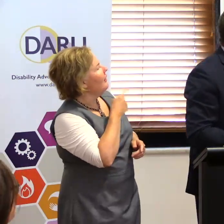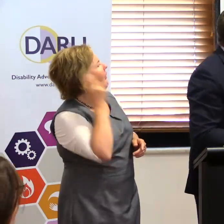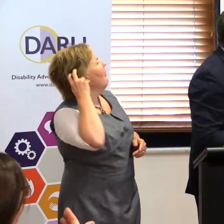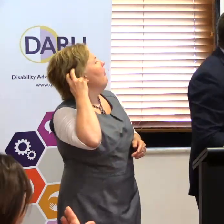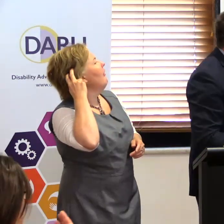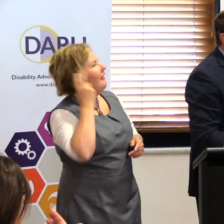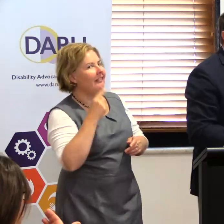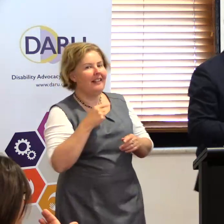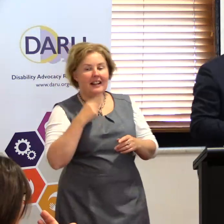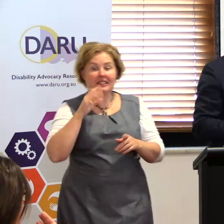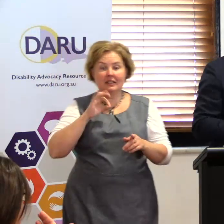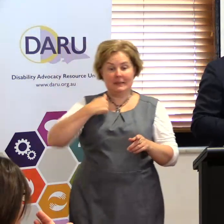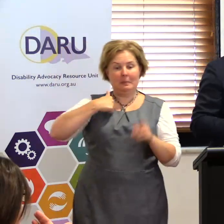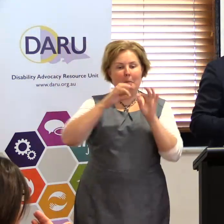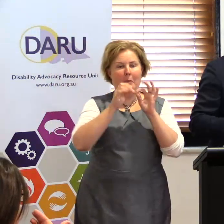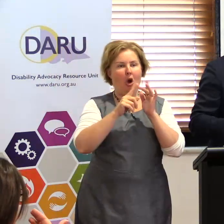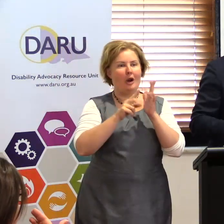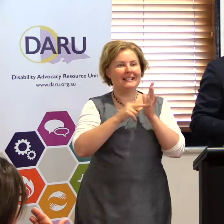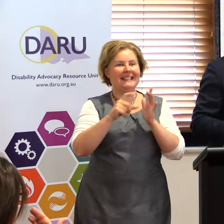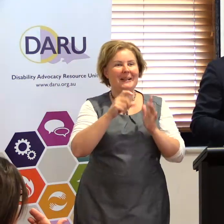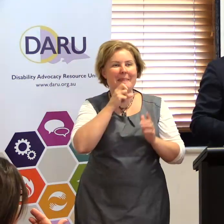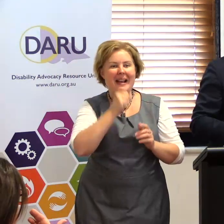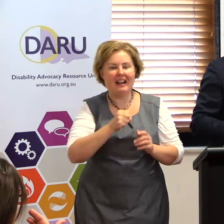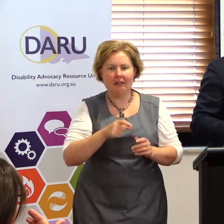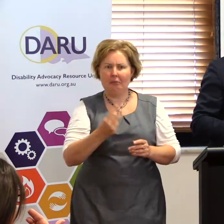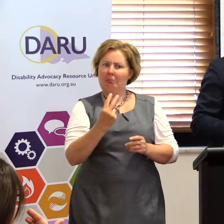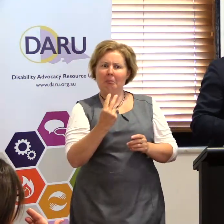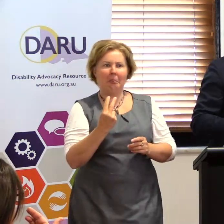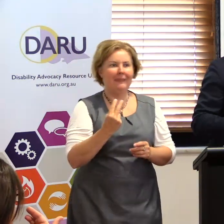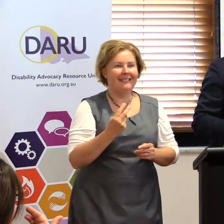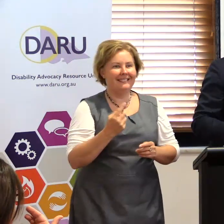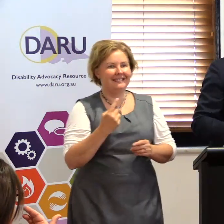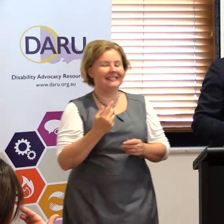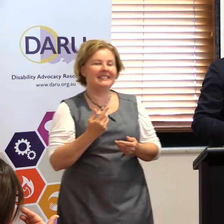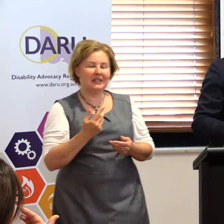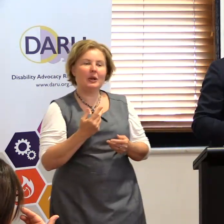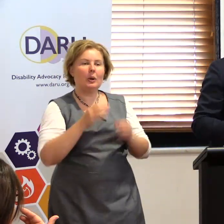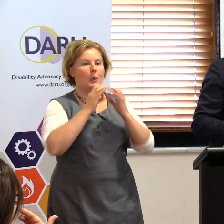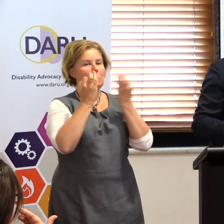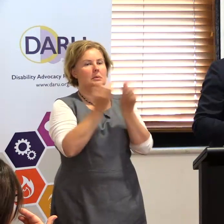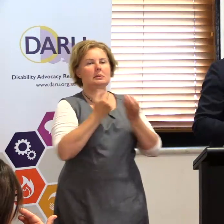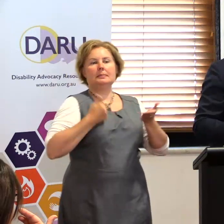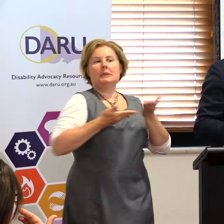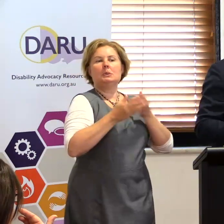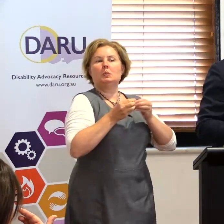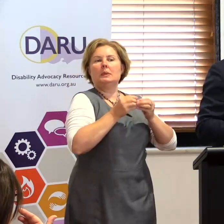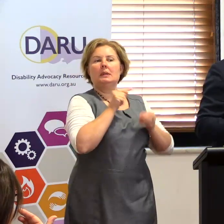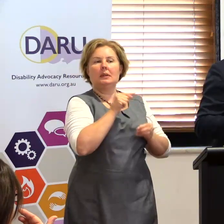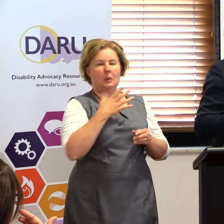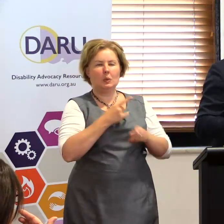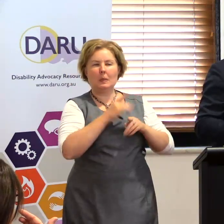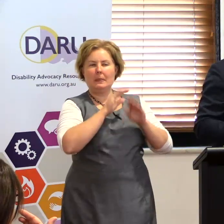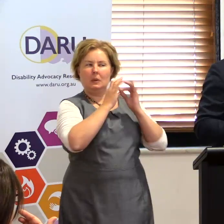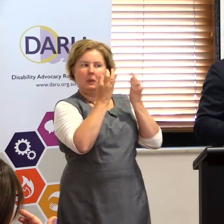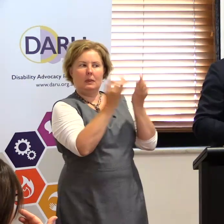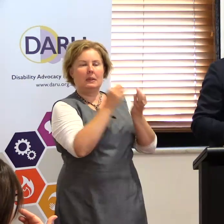Bionic Man. So the organisation that I'm with, I'll just talk about the organisation I'm with for a moment. So it's